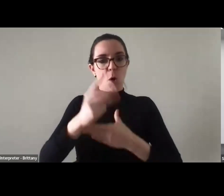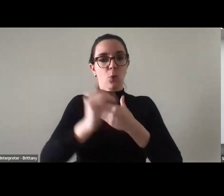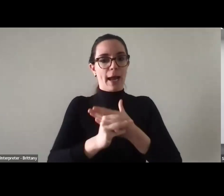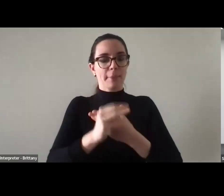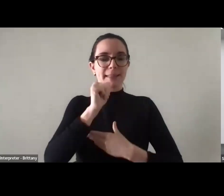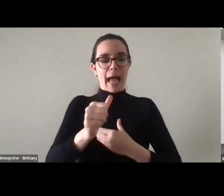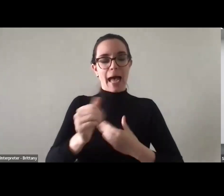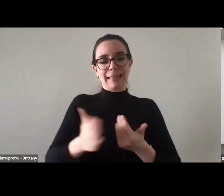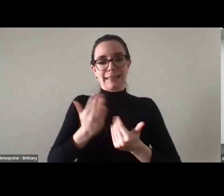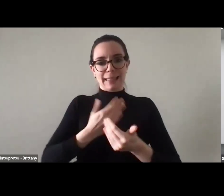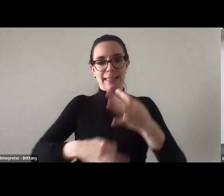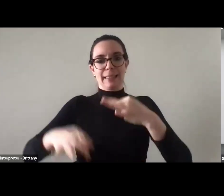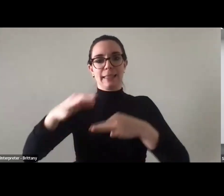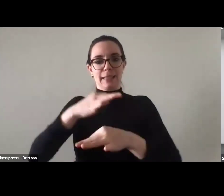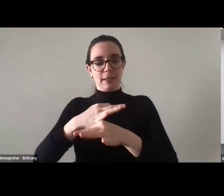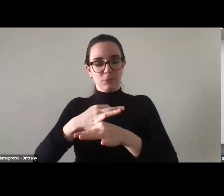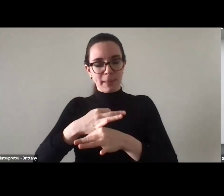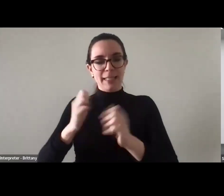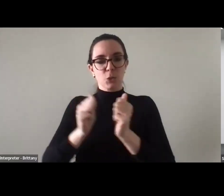an alternative accessible one.